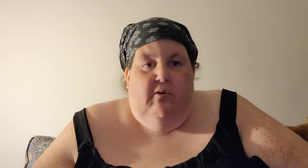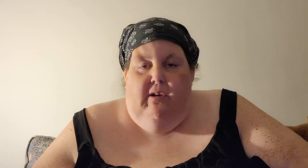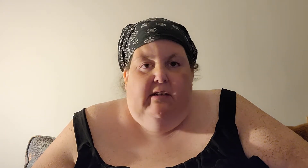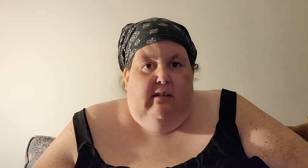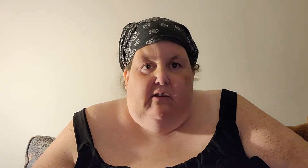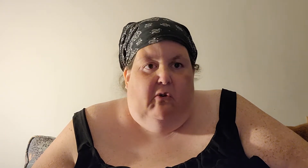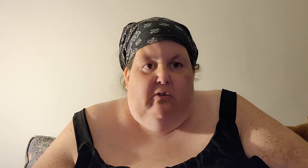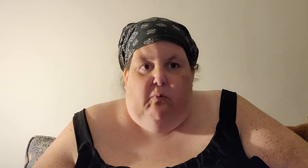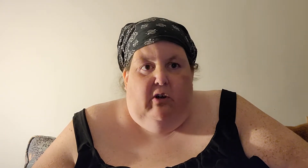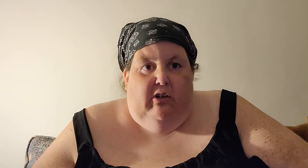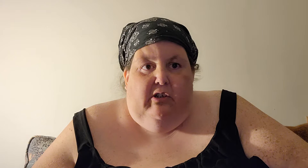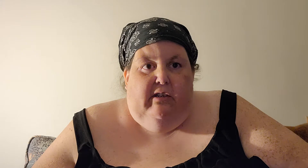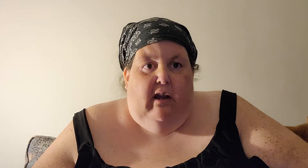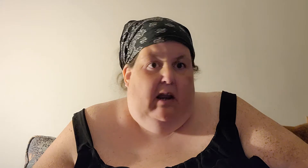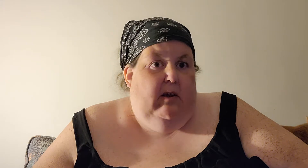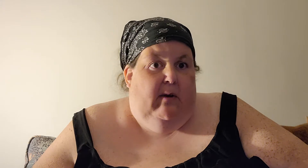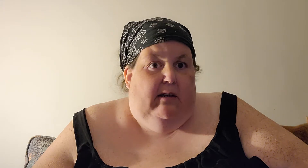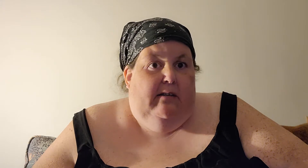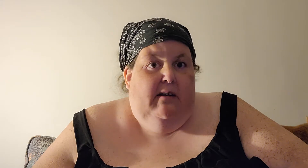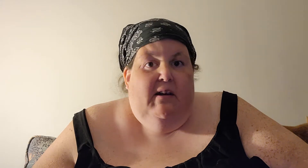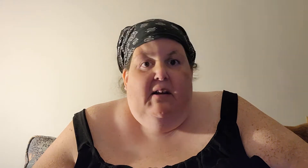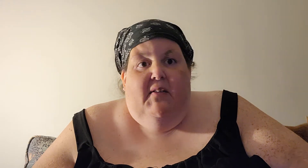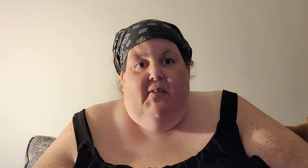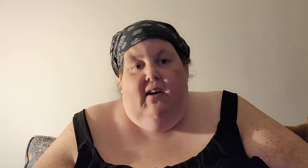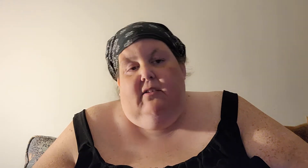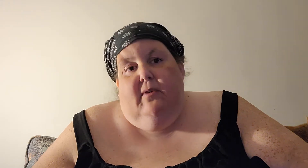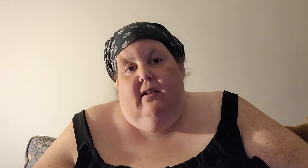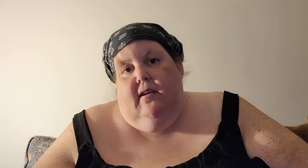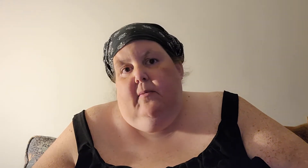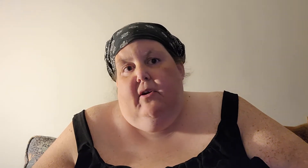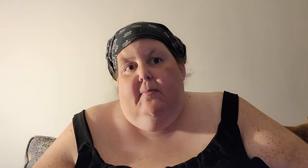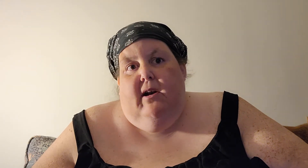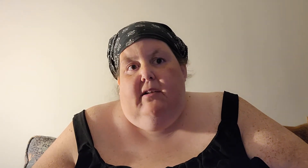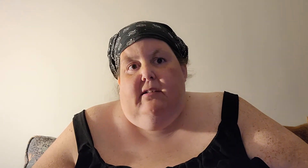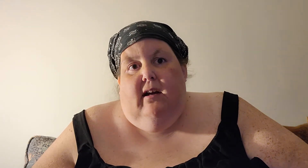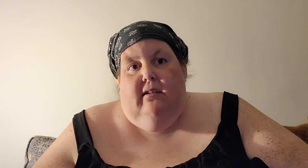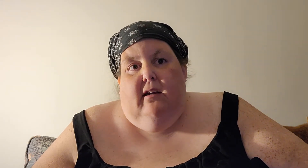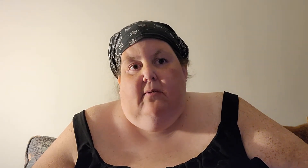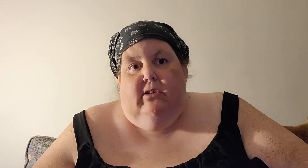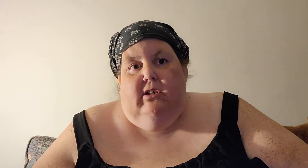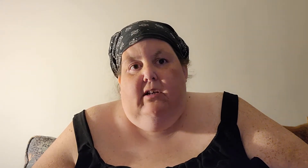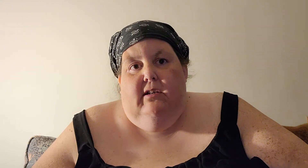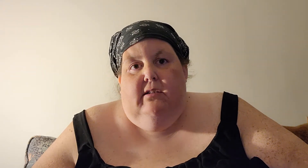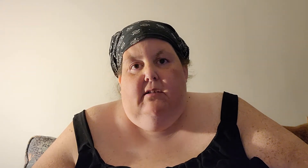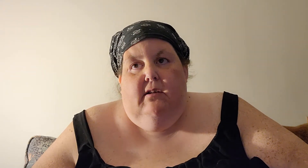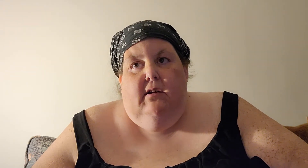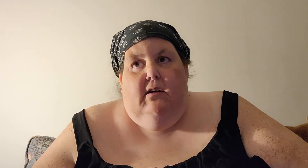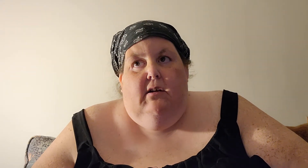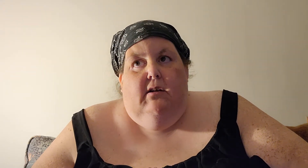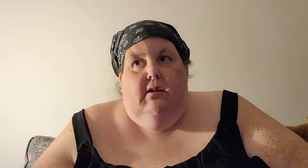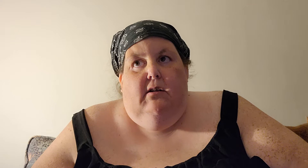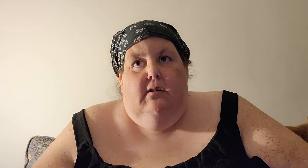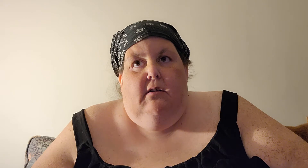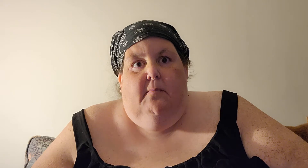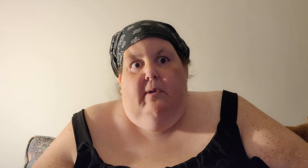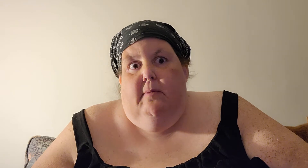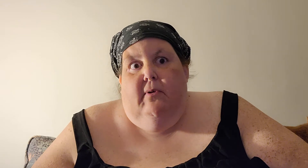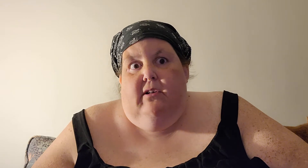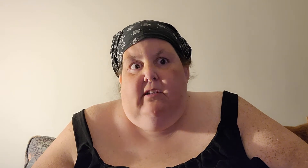doing those words anyways. That's what I love about American Sign Language is people are